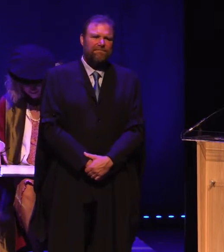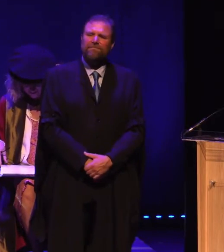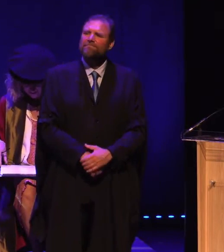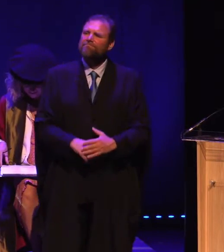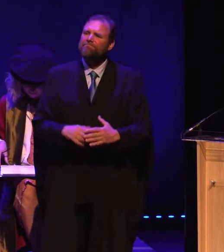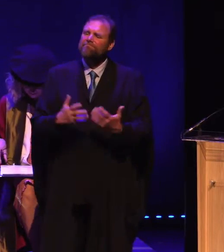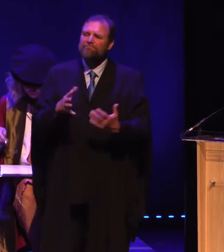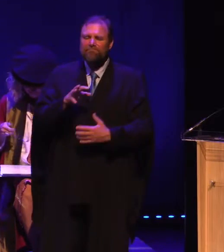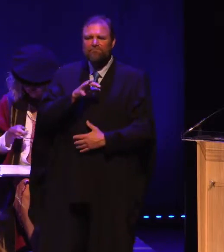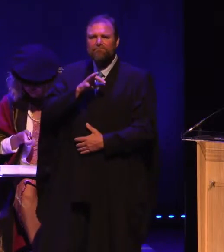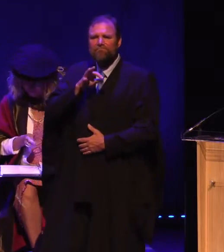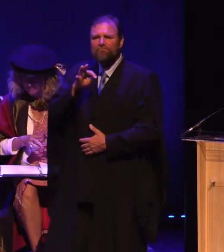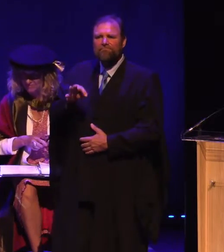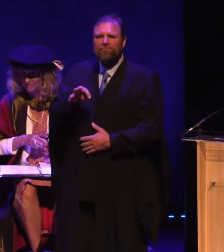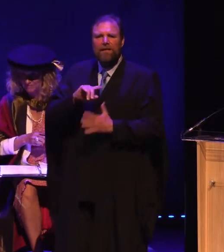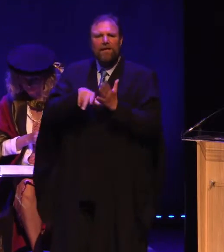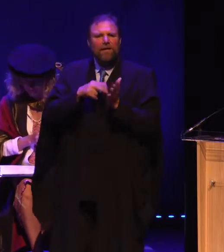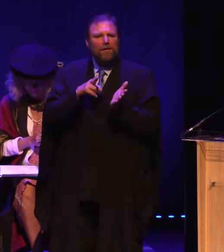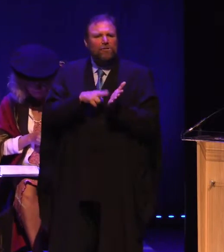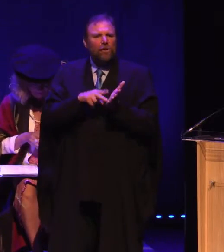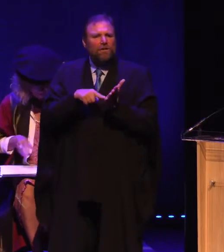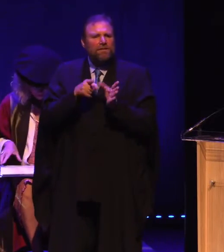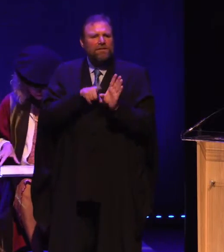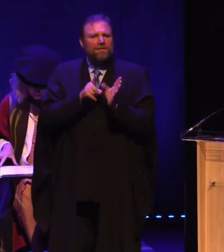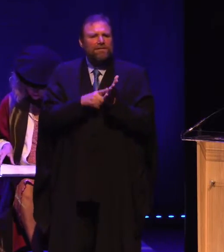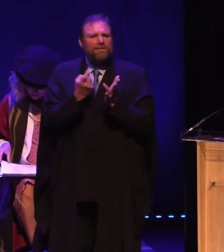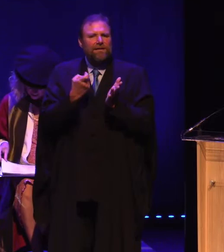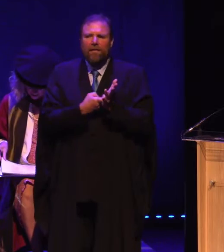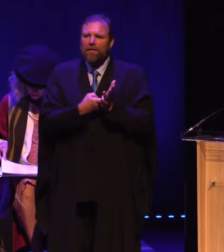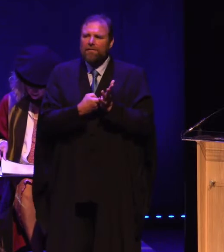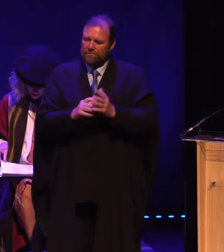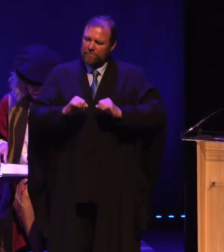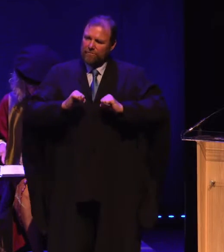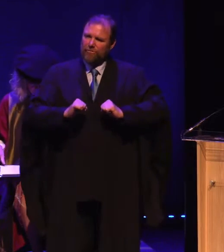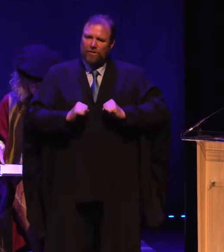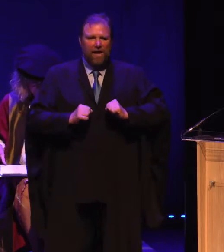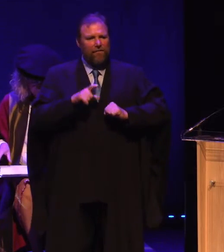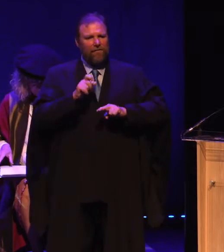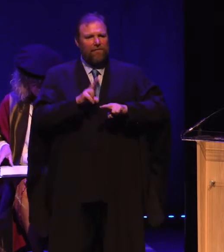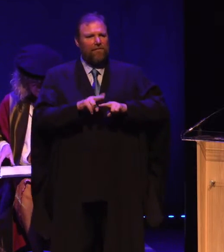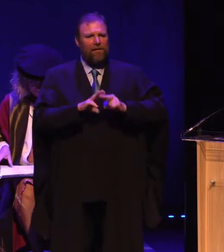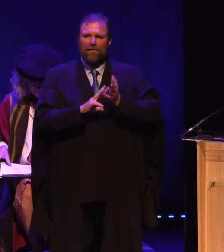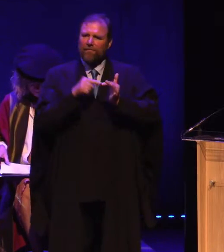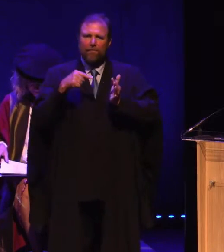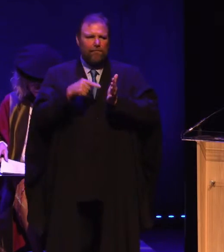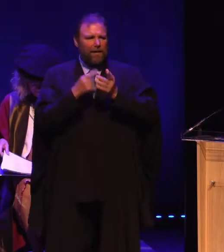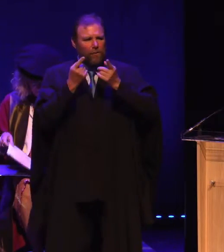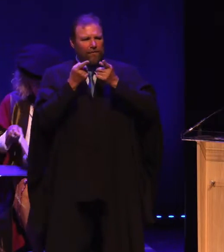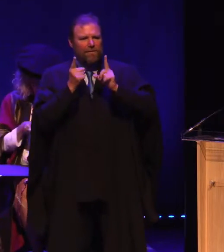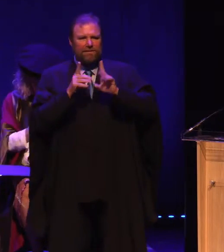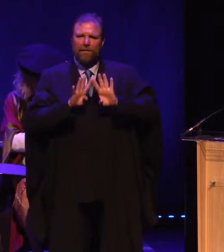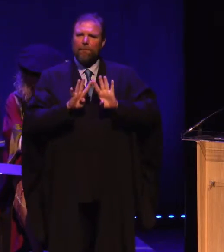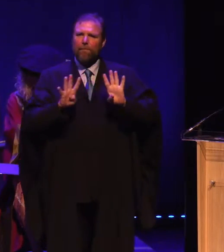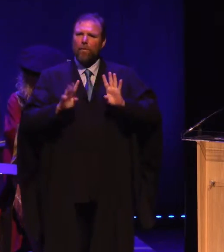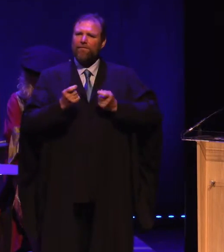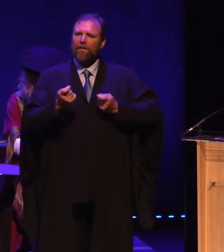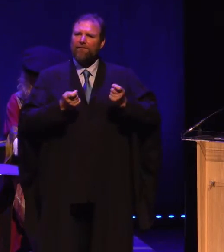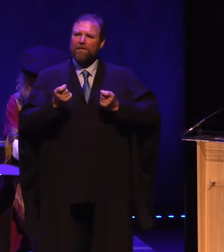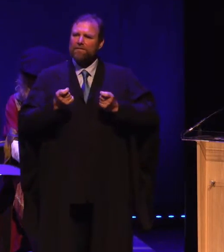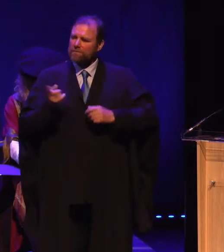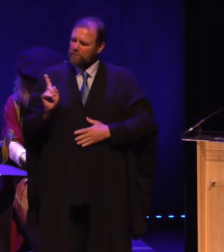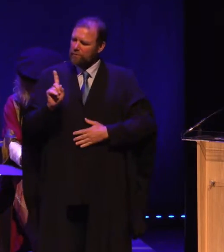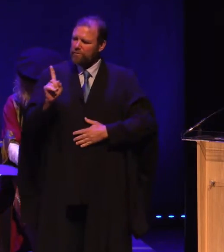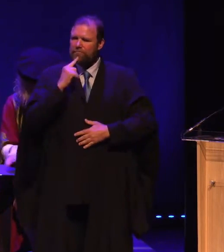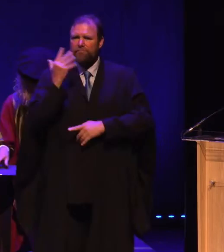I now call upon John Taylor, Chair of Cardiff Metropolitan University's Board of Governors, to give an